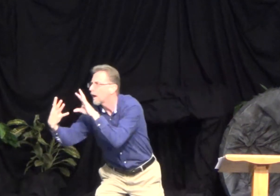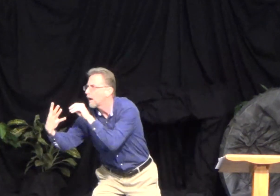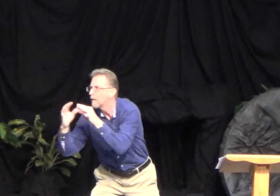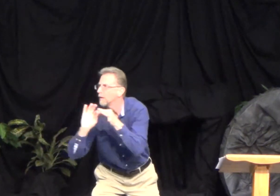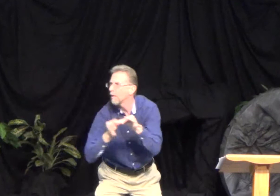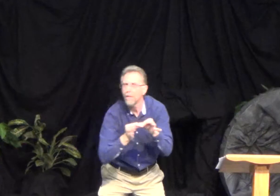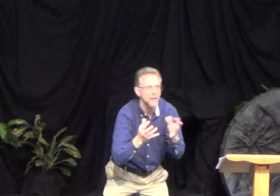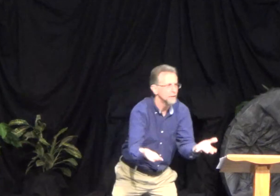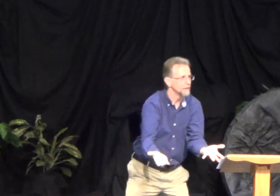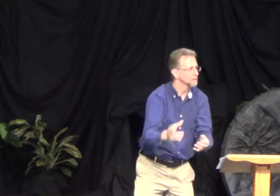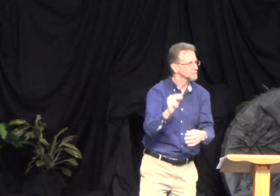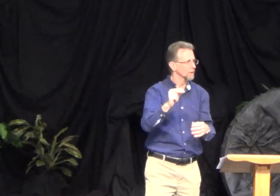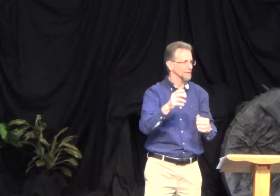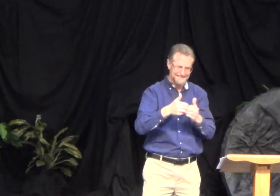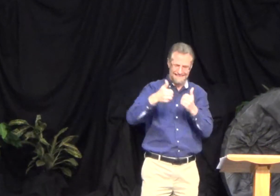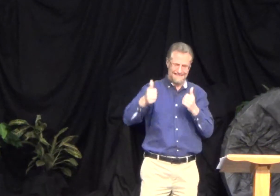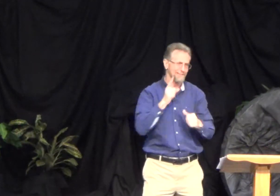They're trying to copy that interpreter.